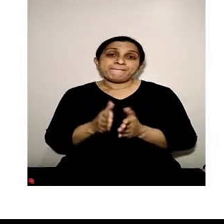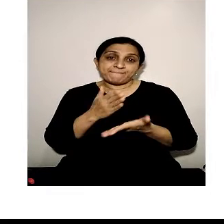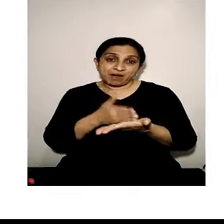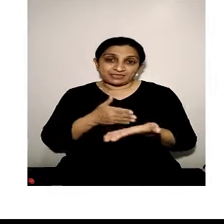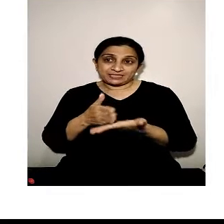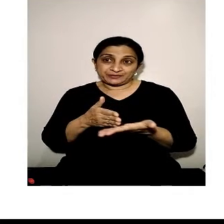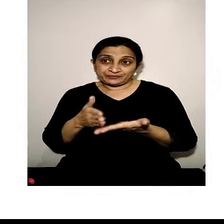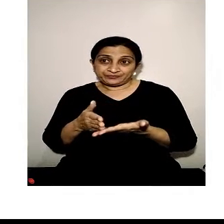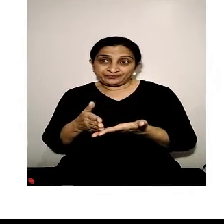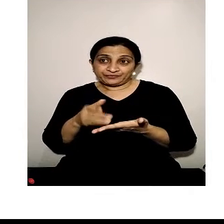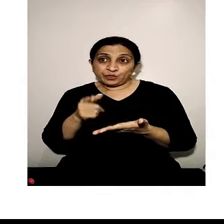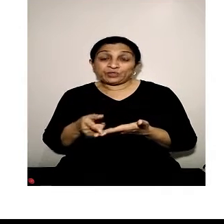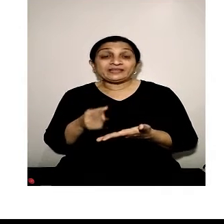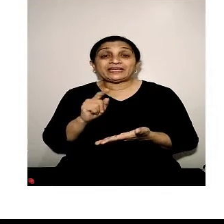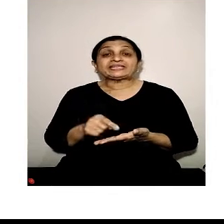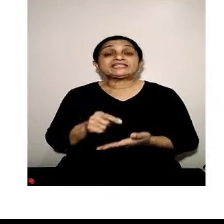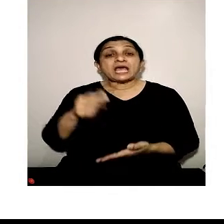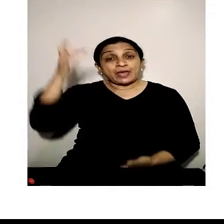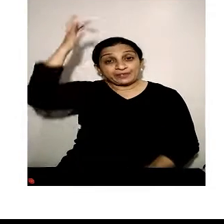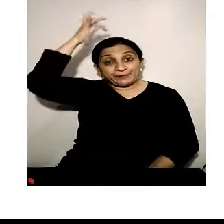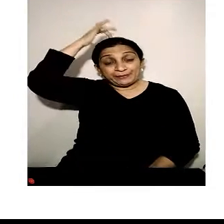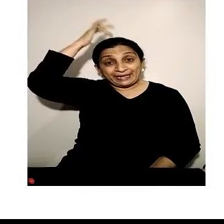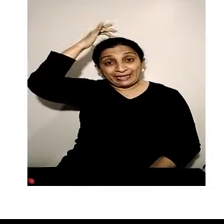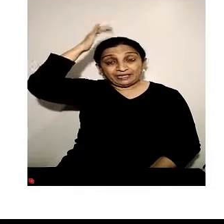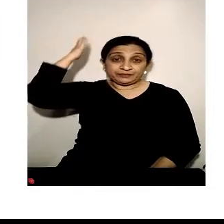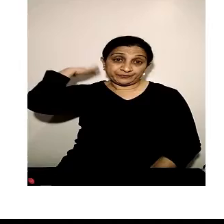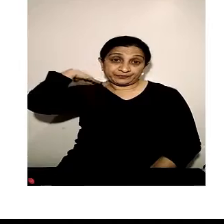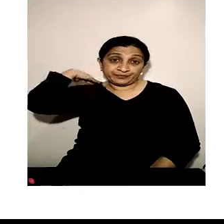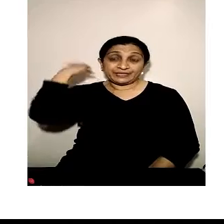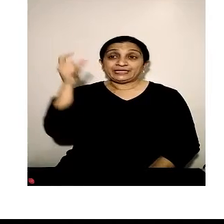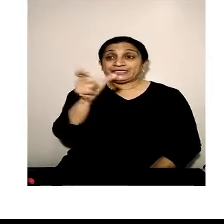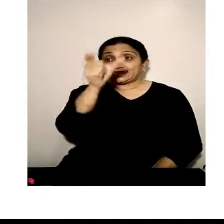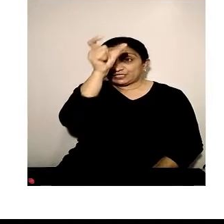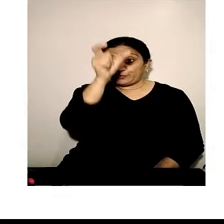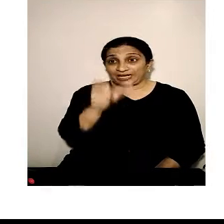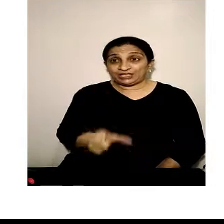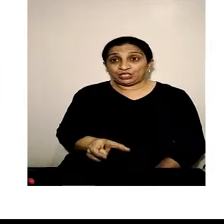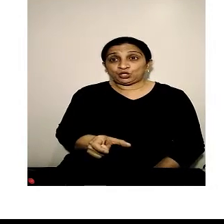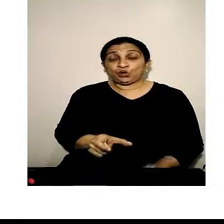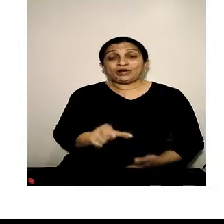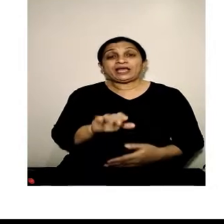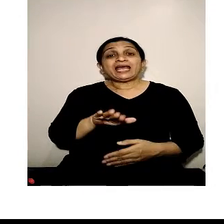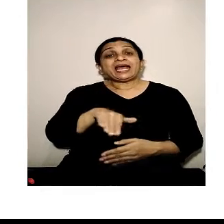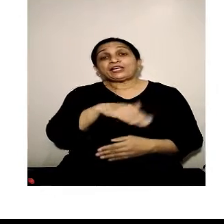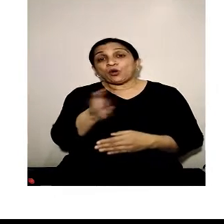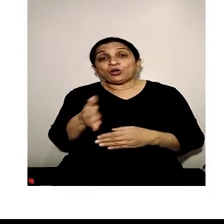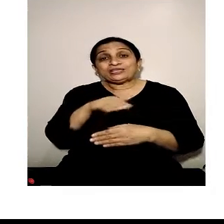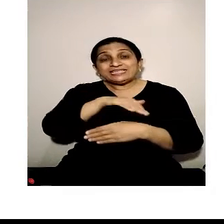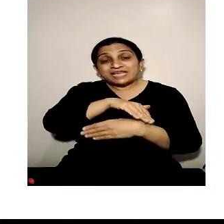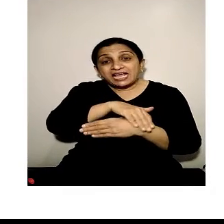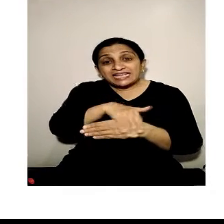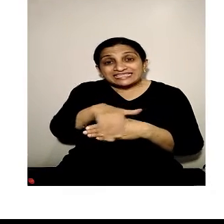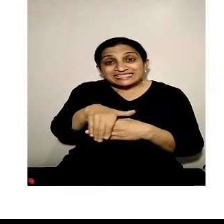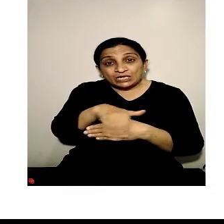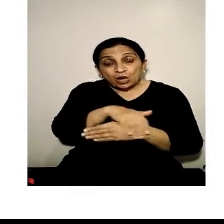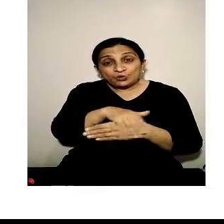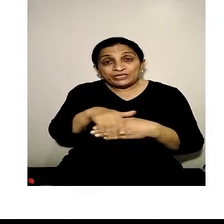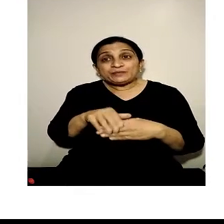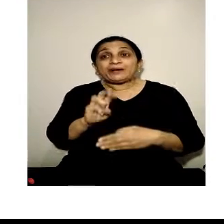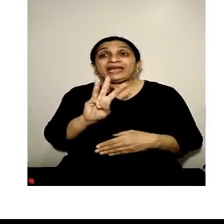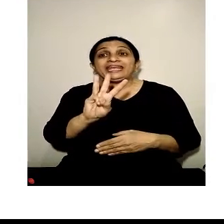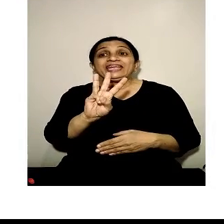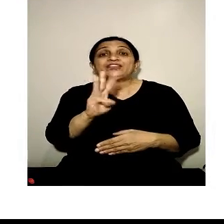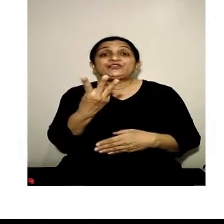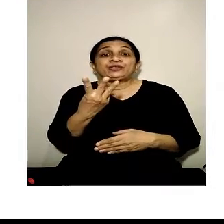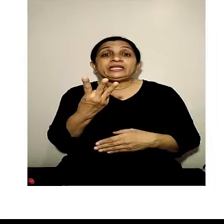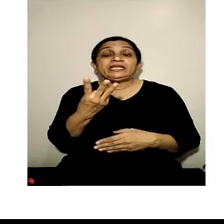different parts. Okay, that is the brain, spinal cord, and all these are